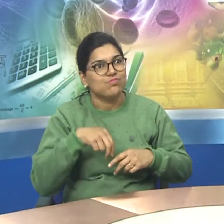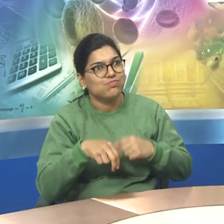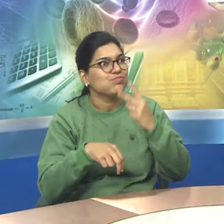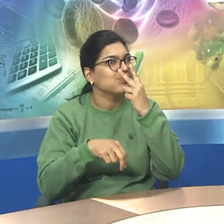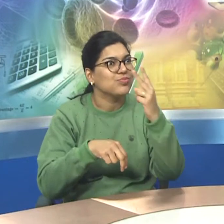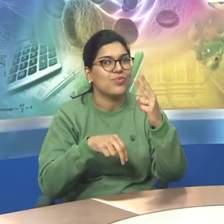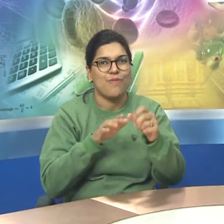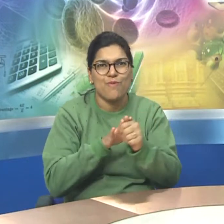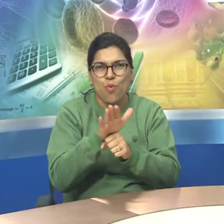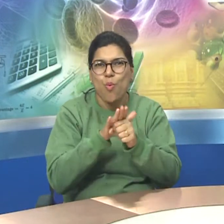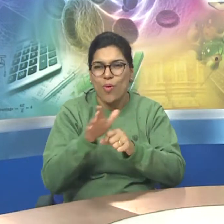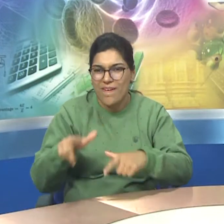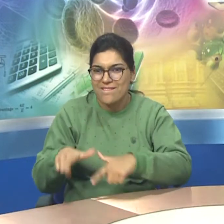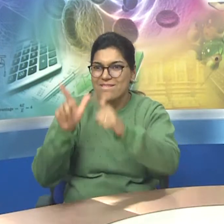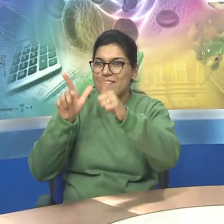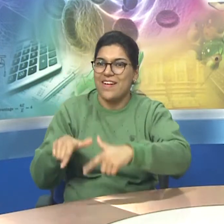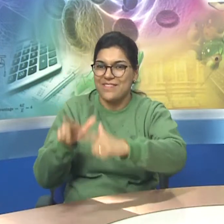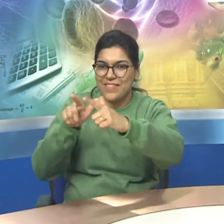when woods we pass.